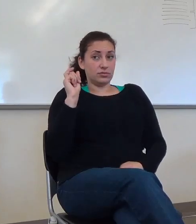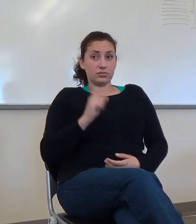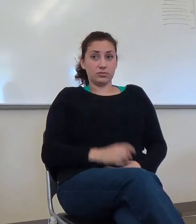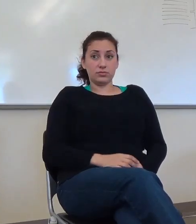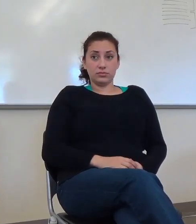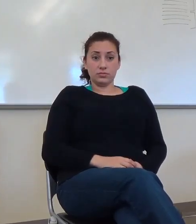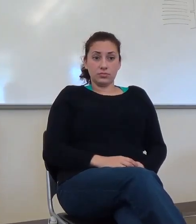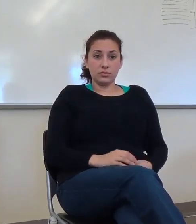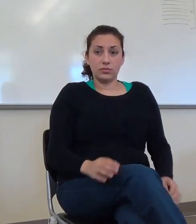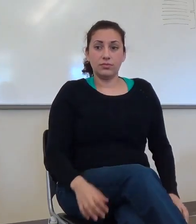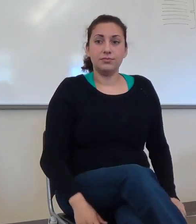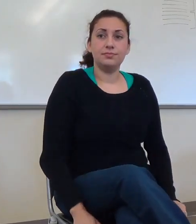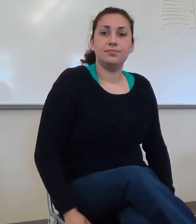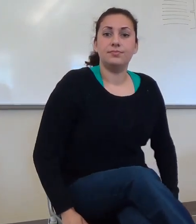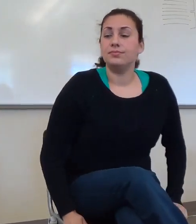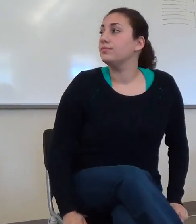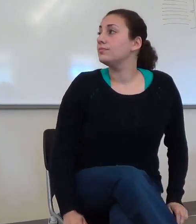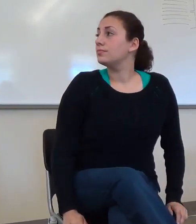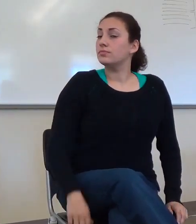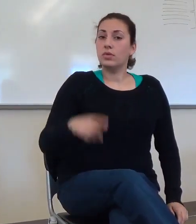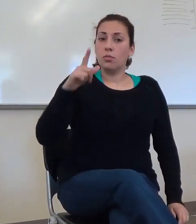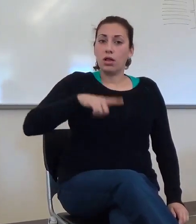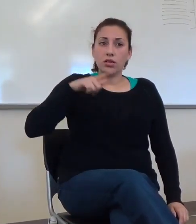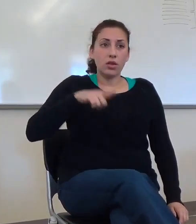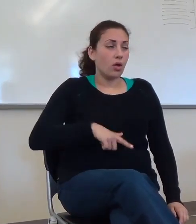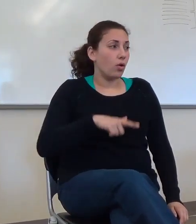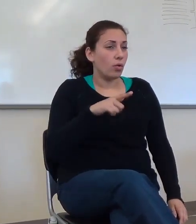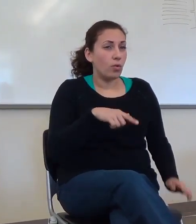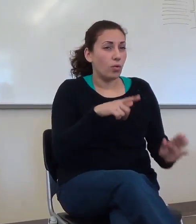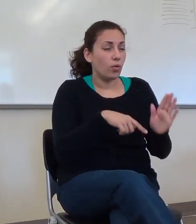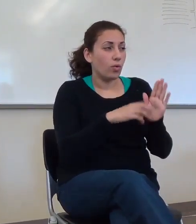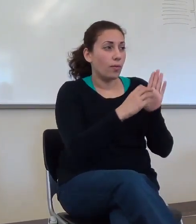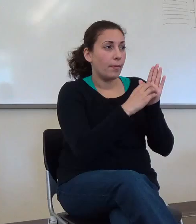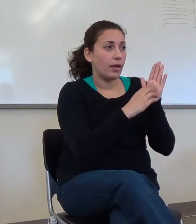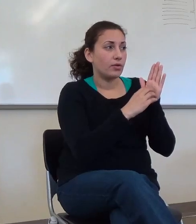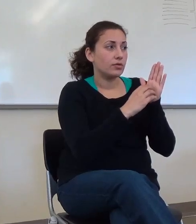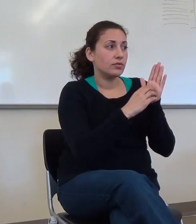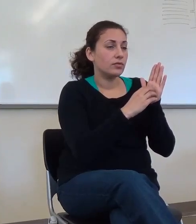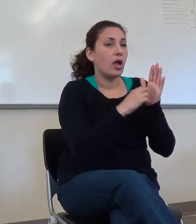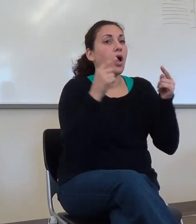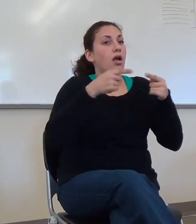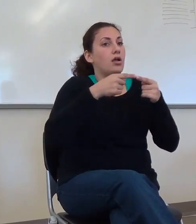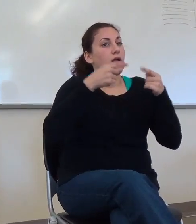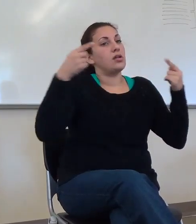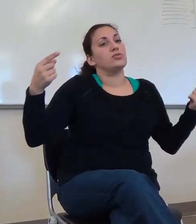It's a little bit lower in the paragraph. Yeah. Here's a reversal